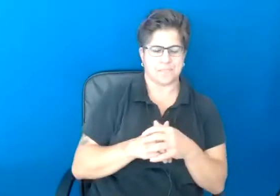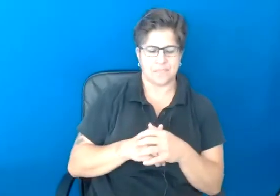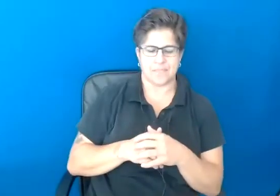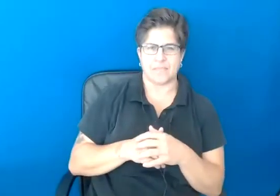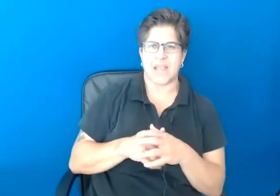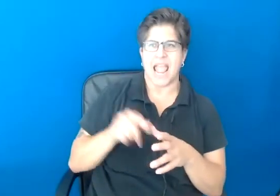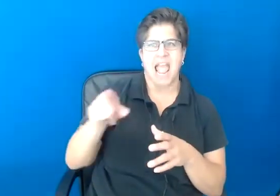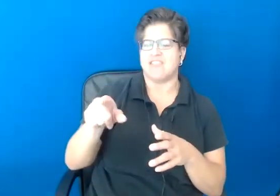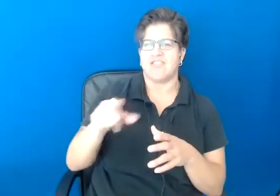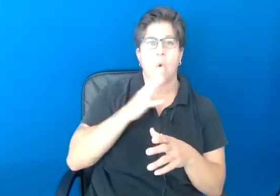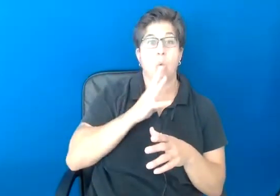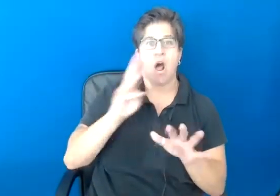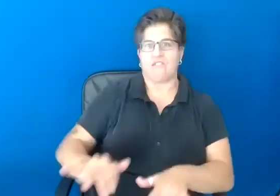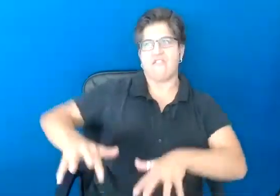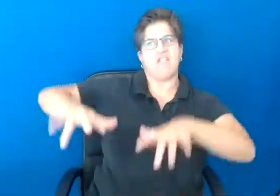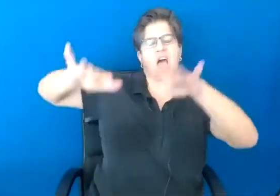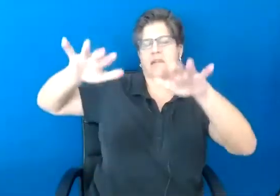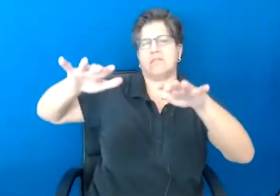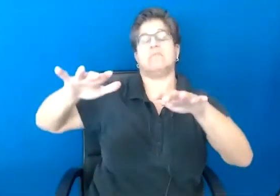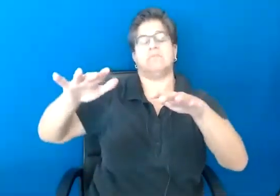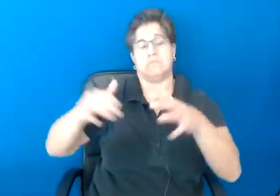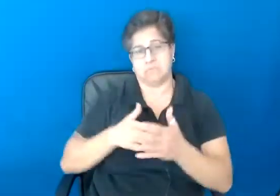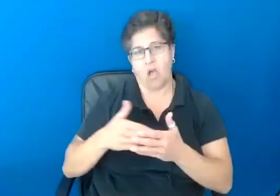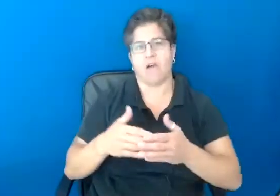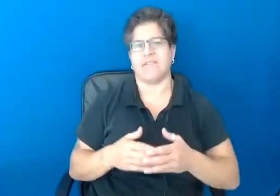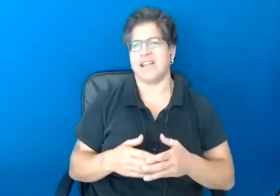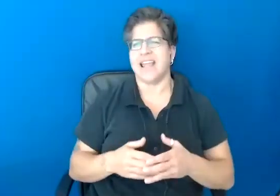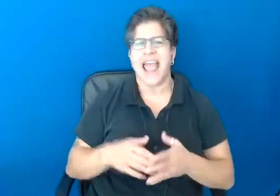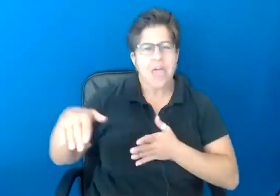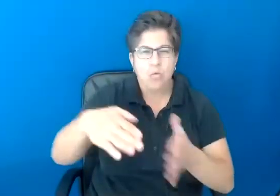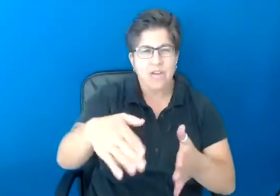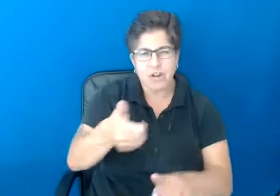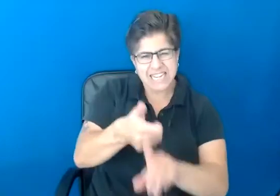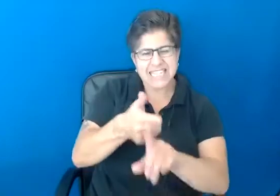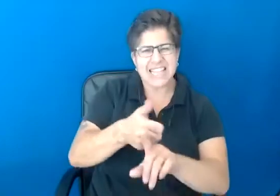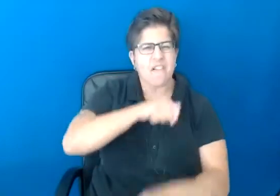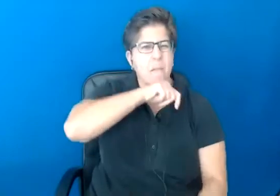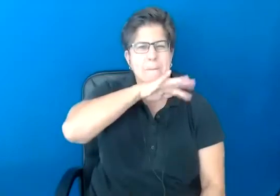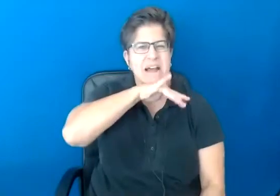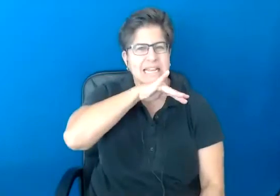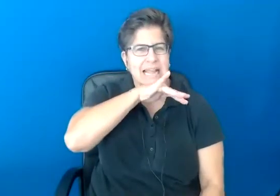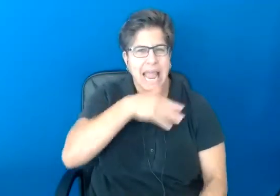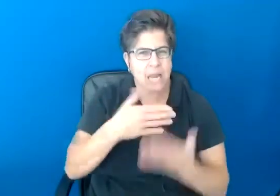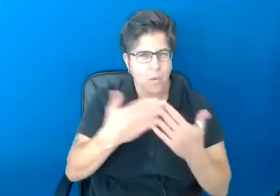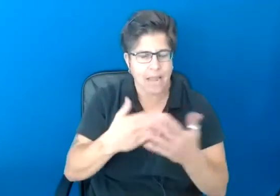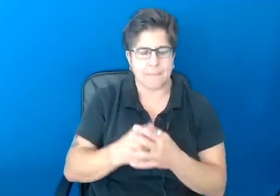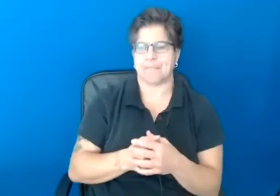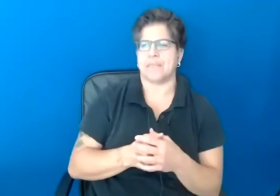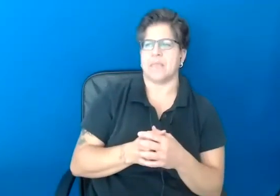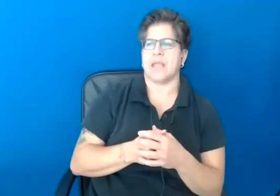she got hit, and when she opened her kitchen door to the basement, the water was there. There was the water. So